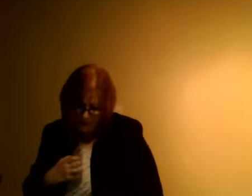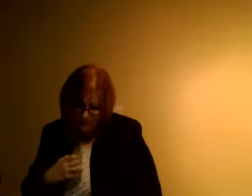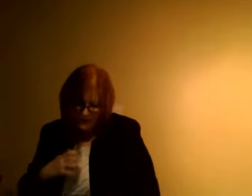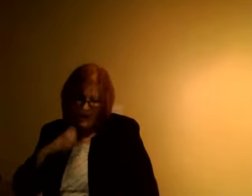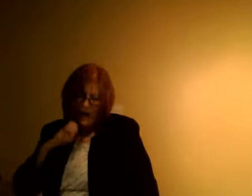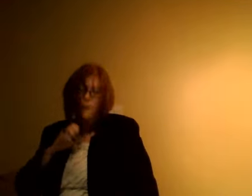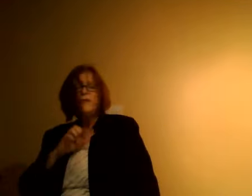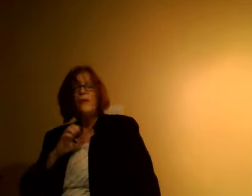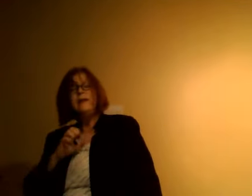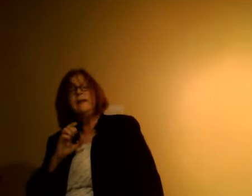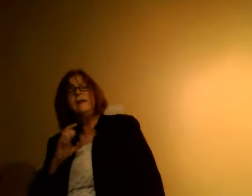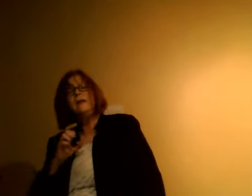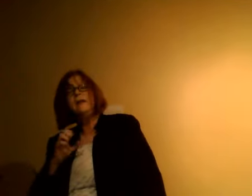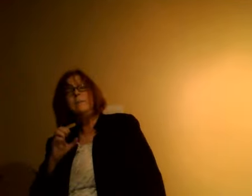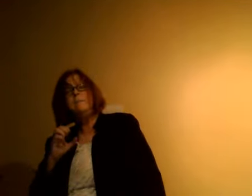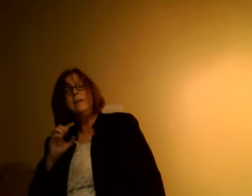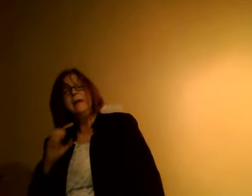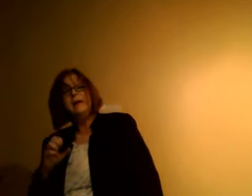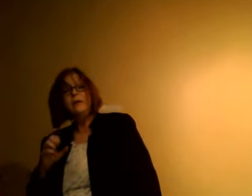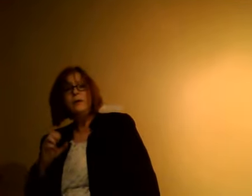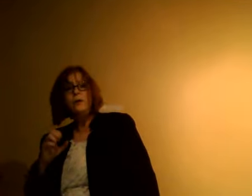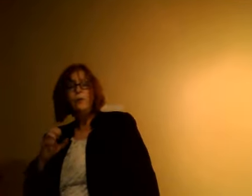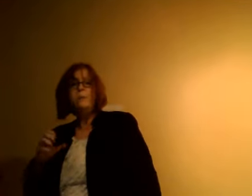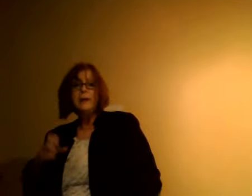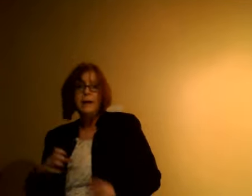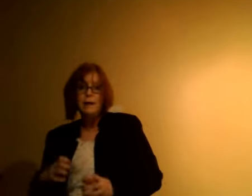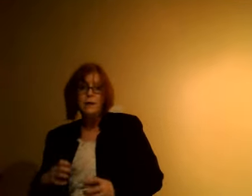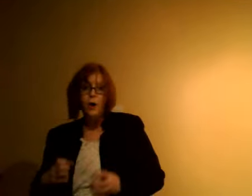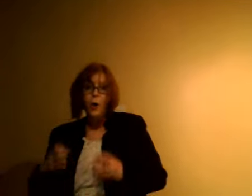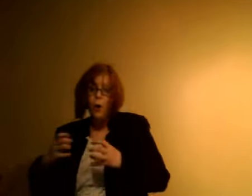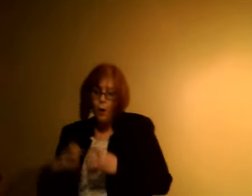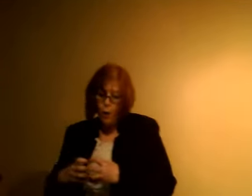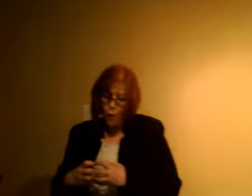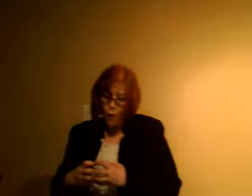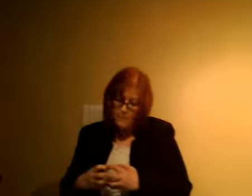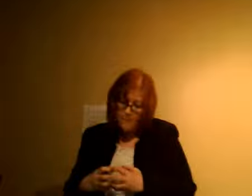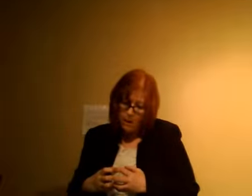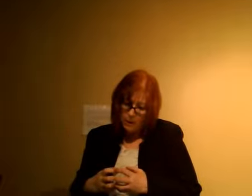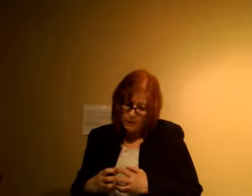is how reflexive leaders begin to blend heart and mind